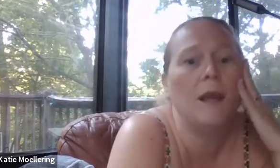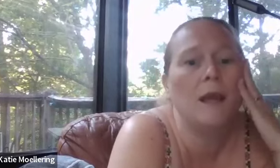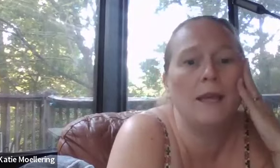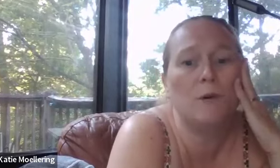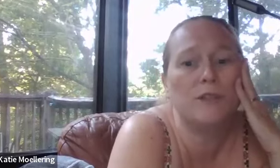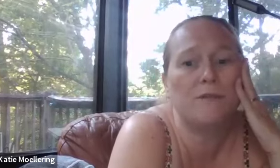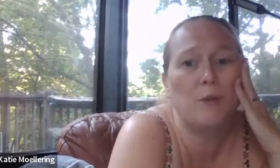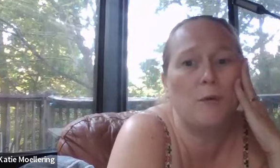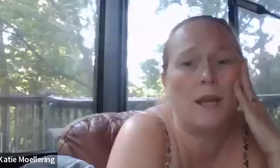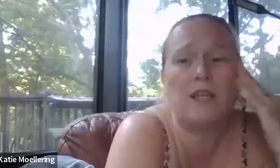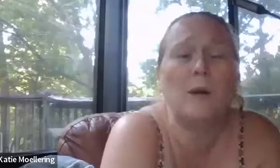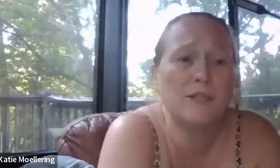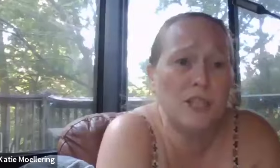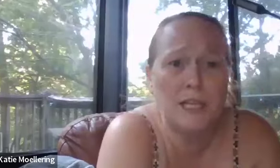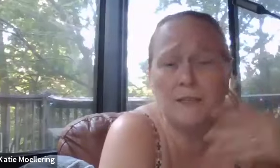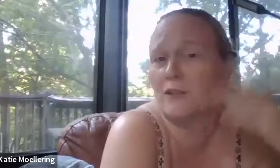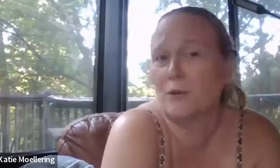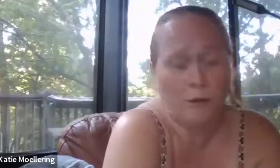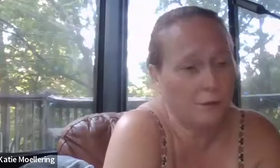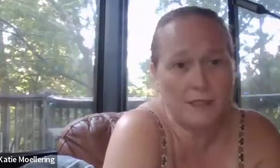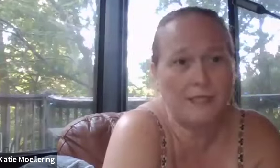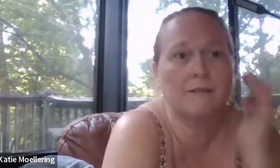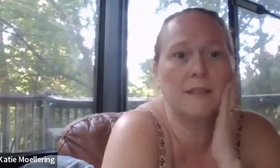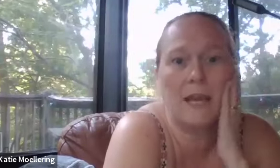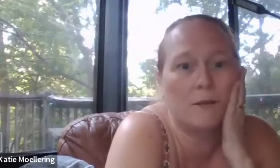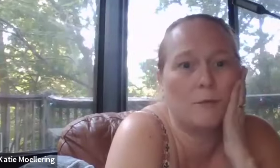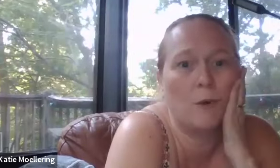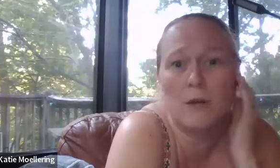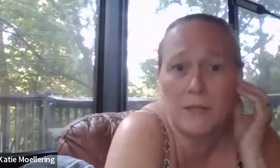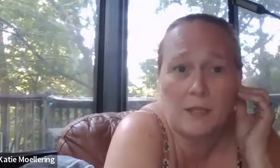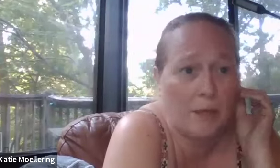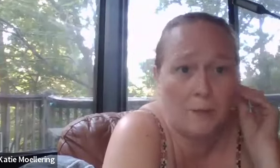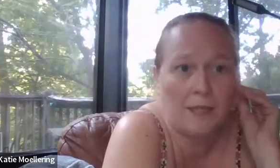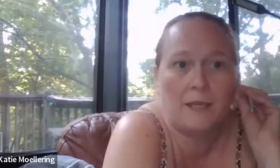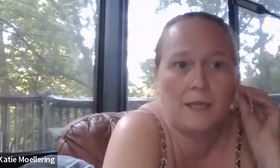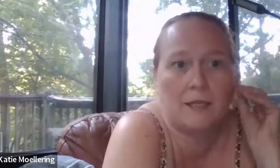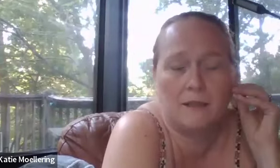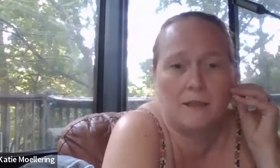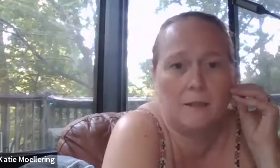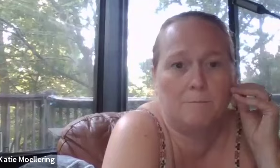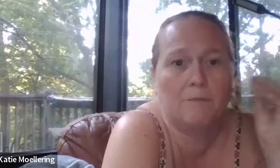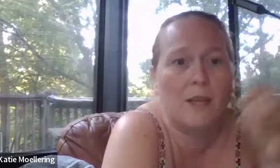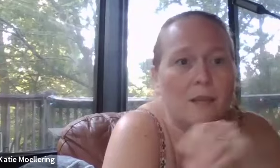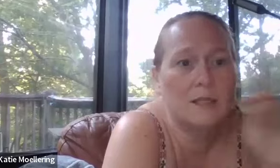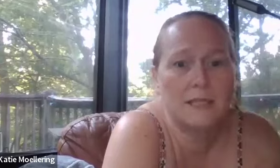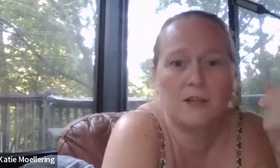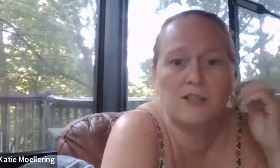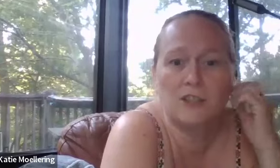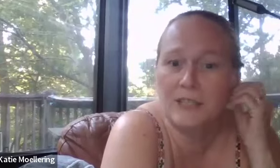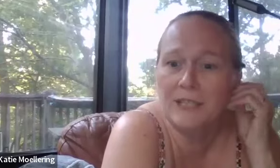And of course, if you have any questions or anything like that, you're welcome to email me and I can send it on to Gillian